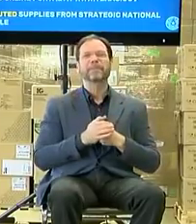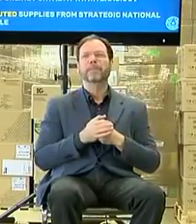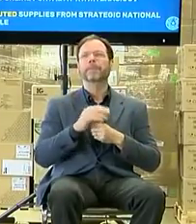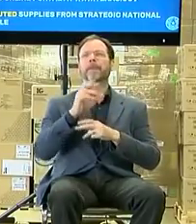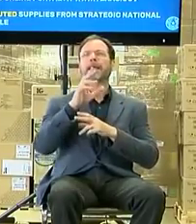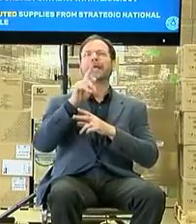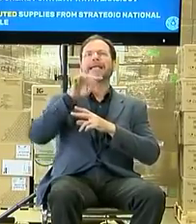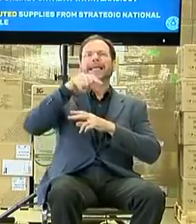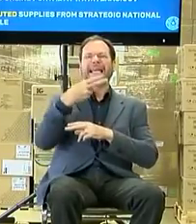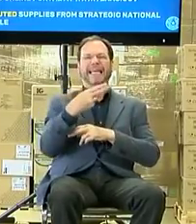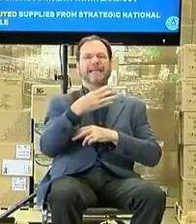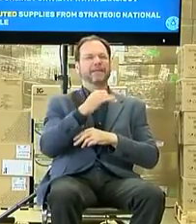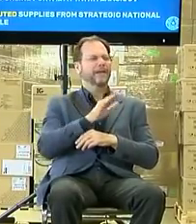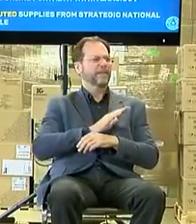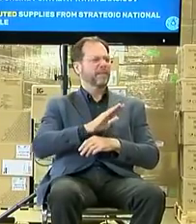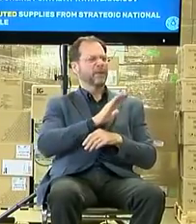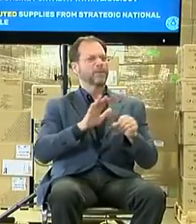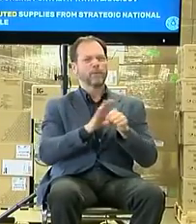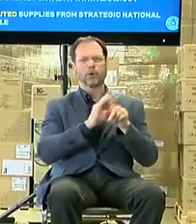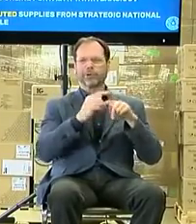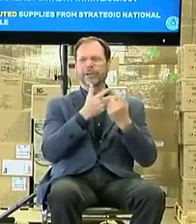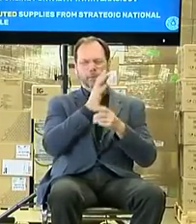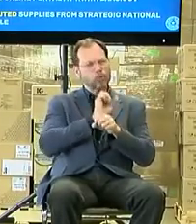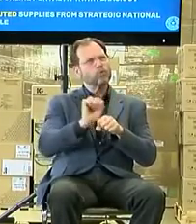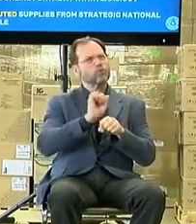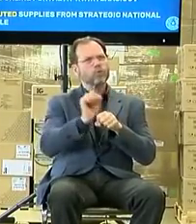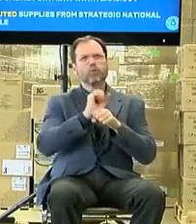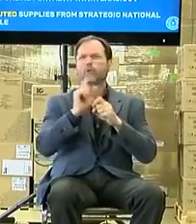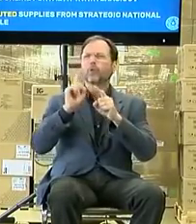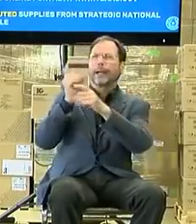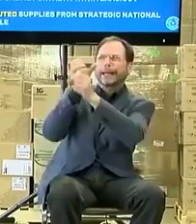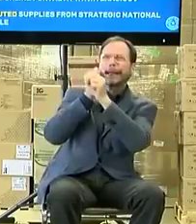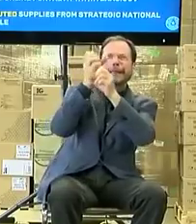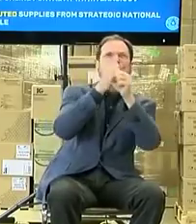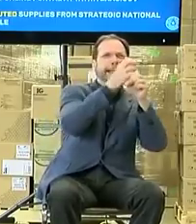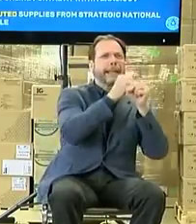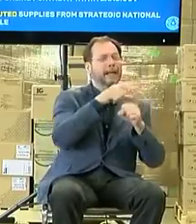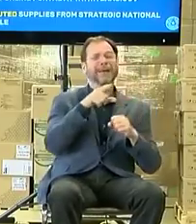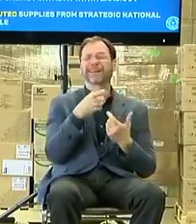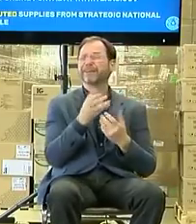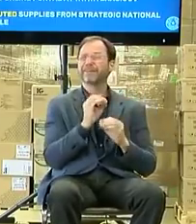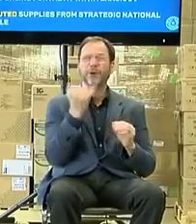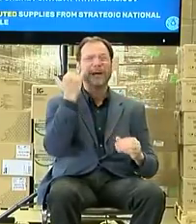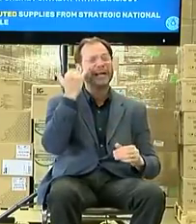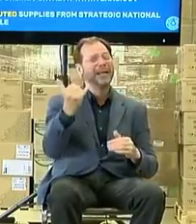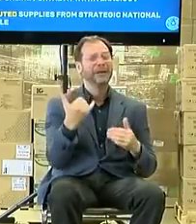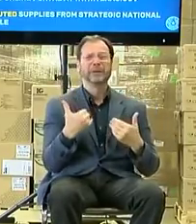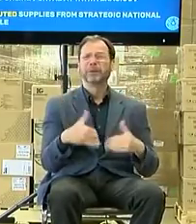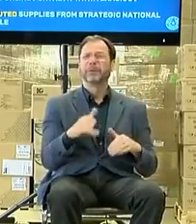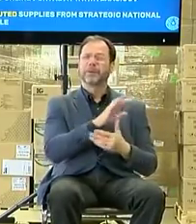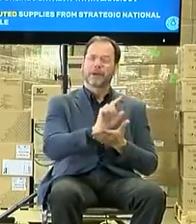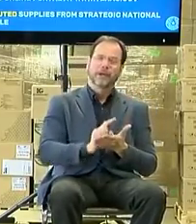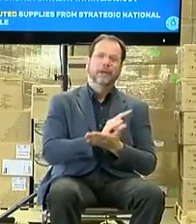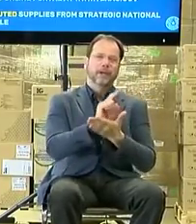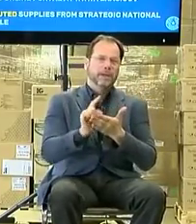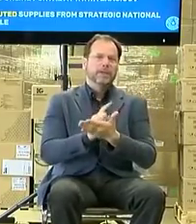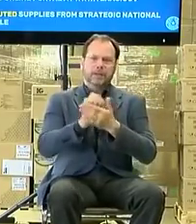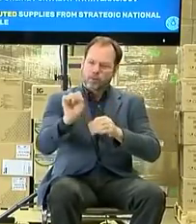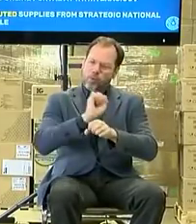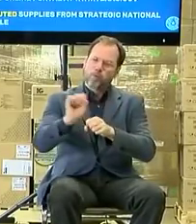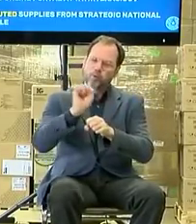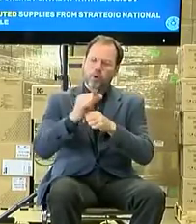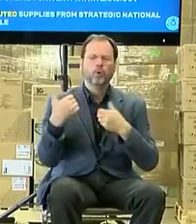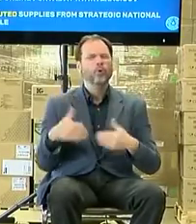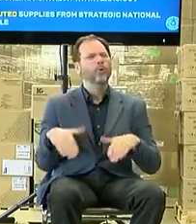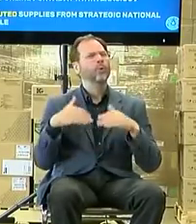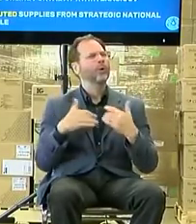Keith and the entire team that has been working on the supply chain, you have no idea the hours they are working. It